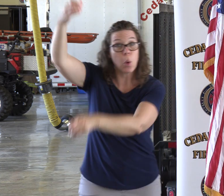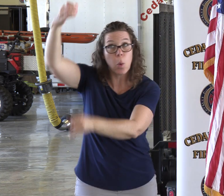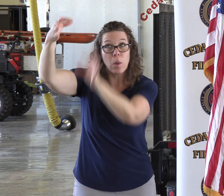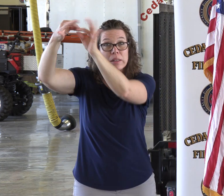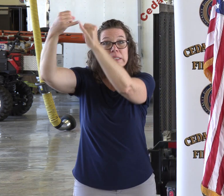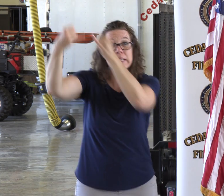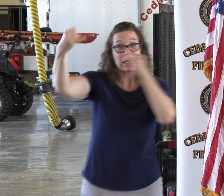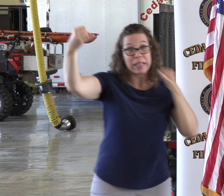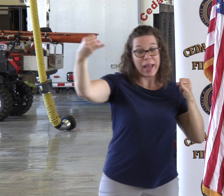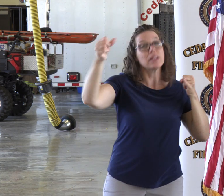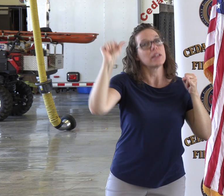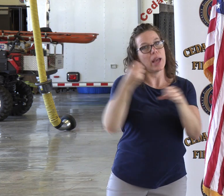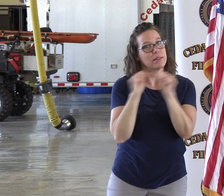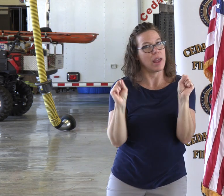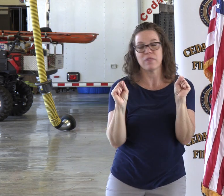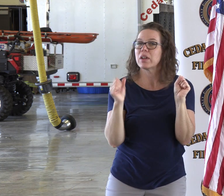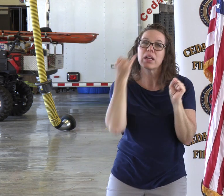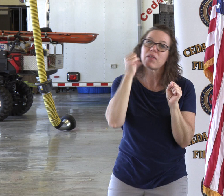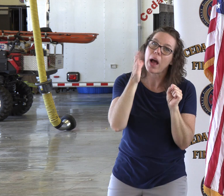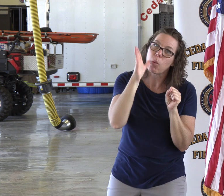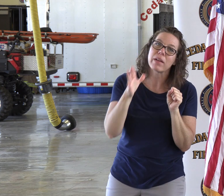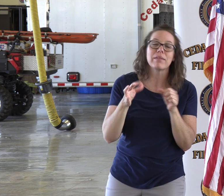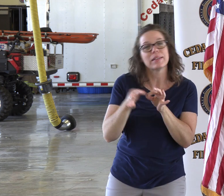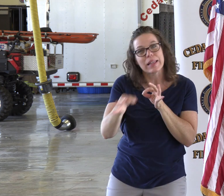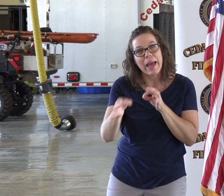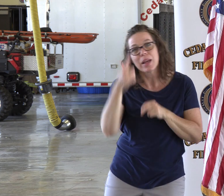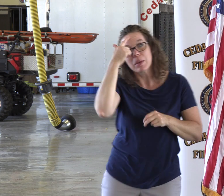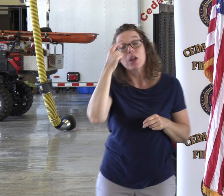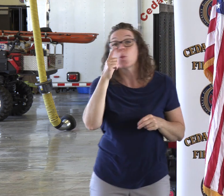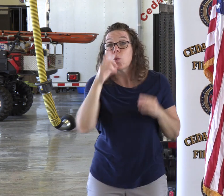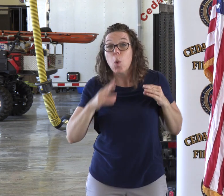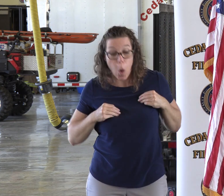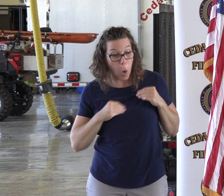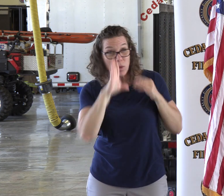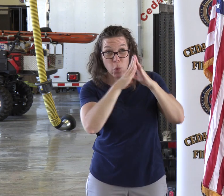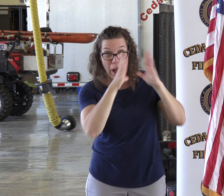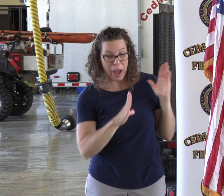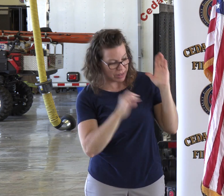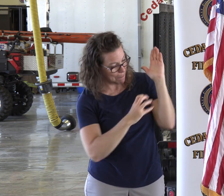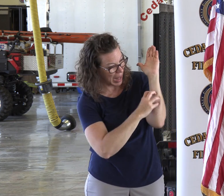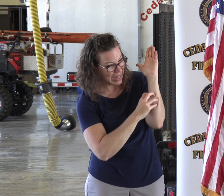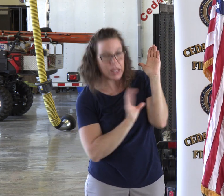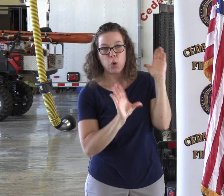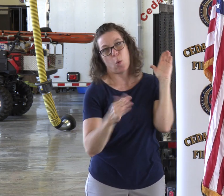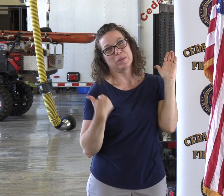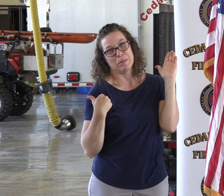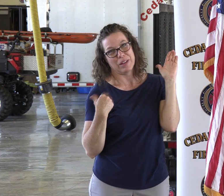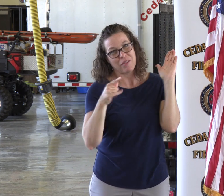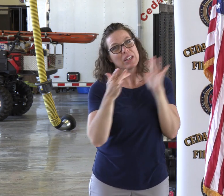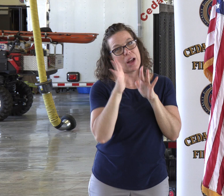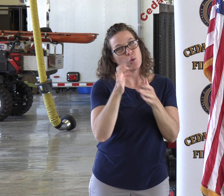safely. Otherwise, it will cause further delay because you own the equipment that brings electricity into your home, and it must be in good working